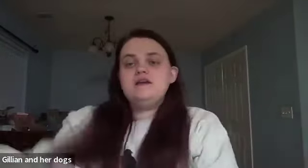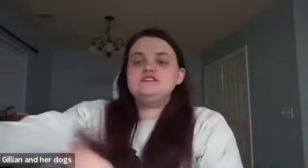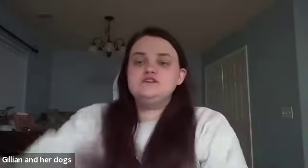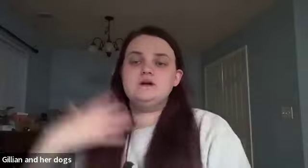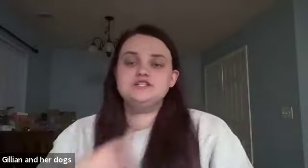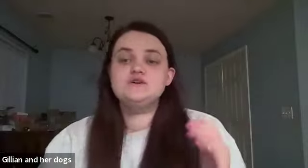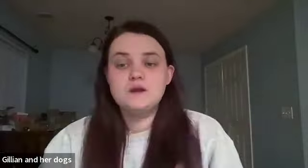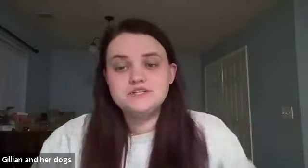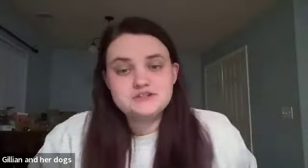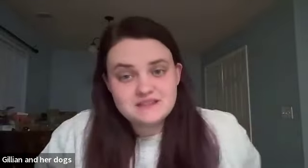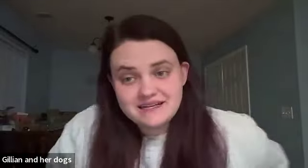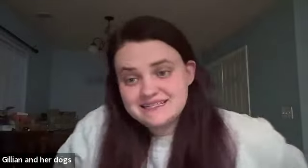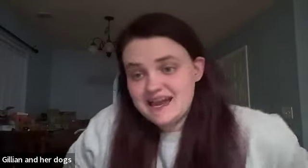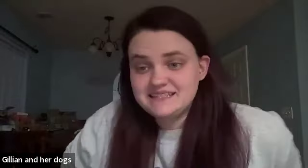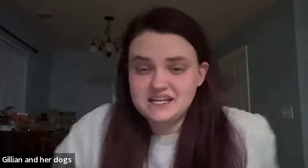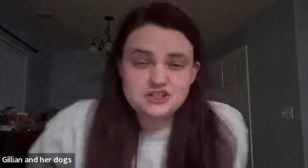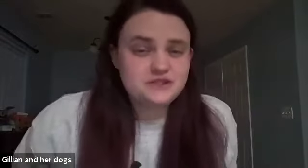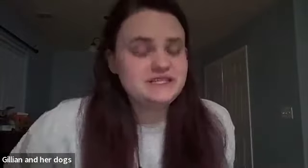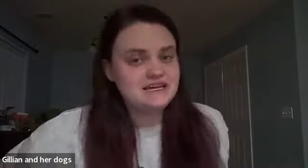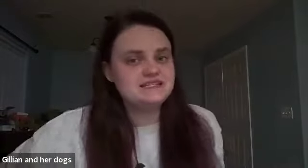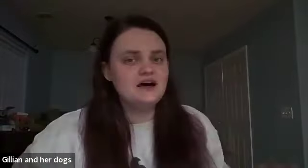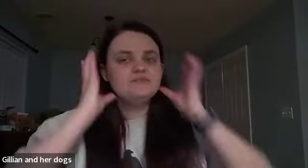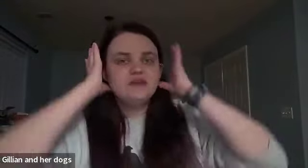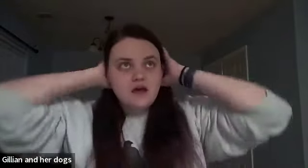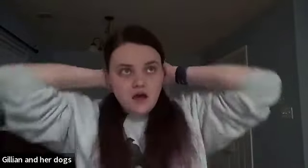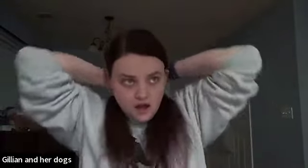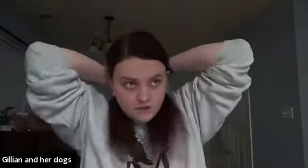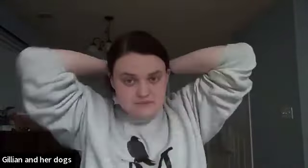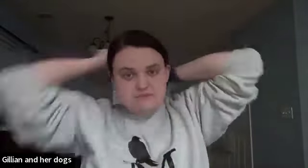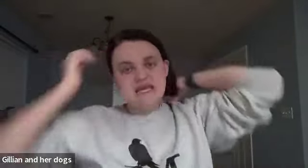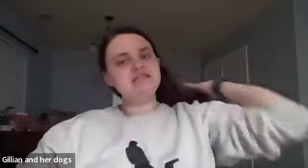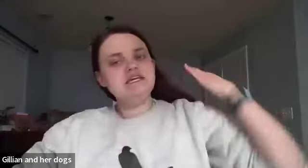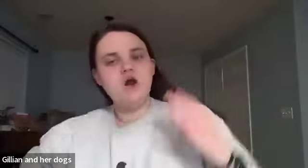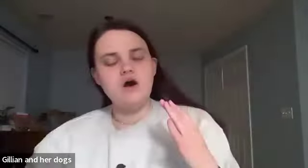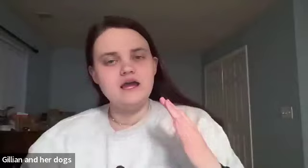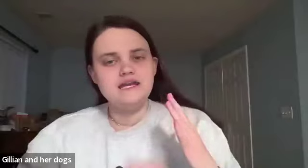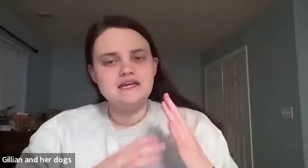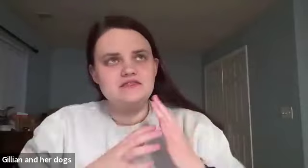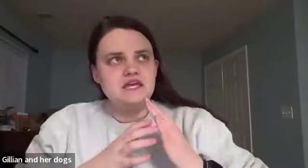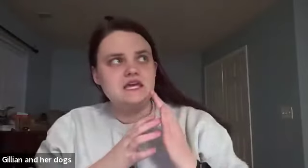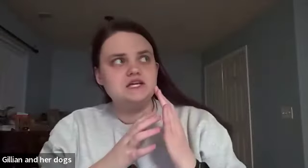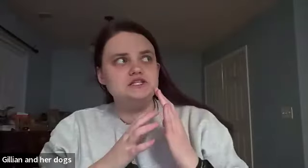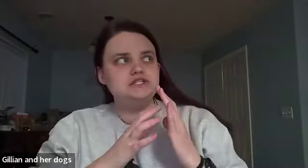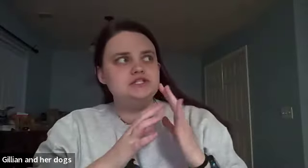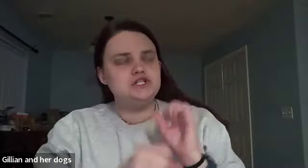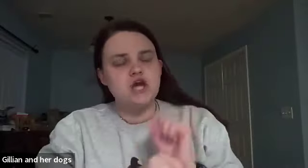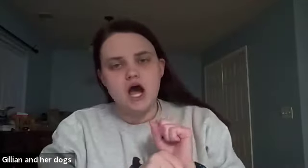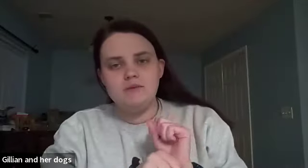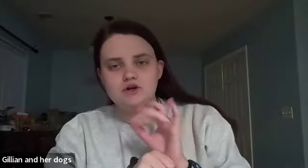Okay, that's a good question. So when would you sign exact English versus ASL? Depending on the job